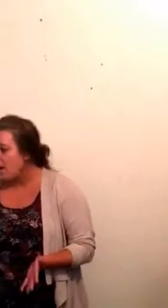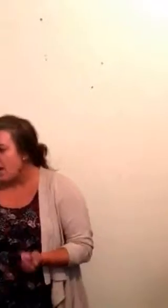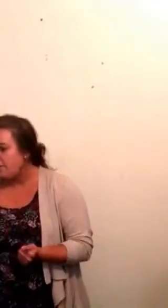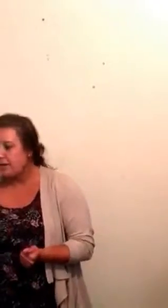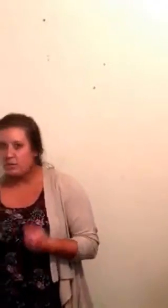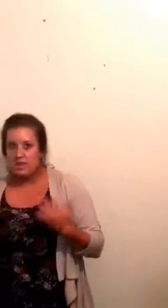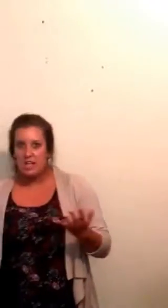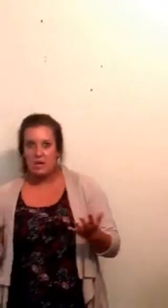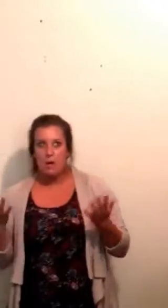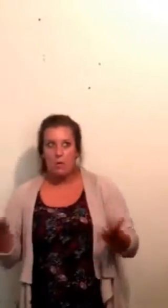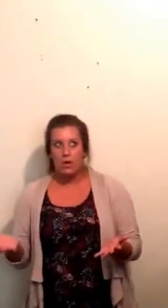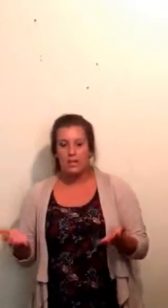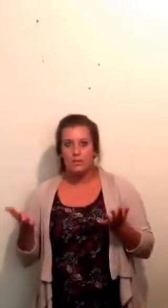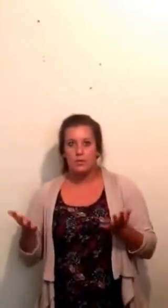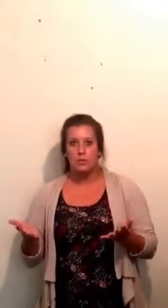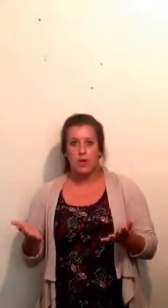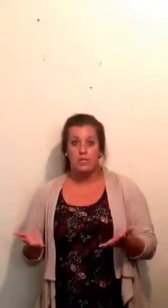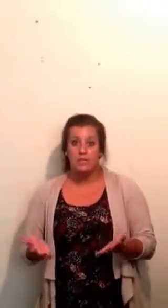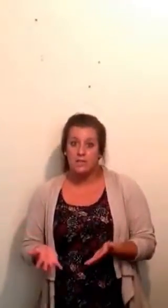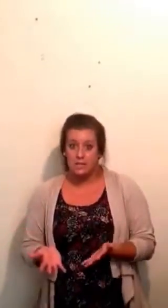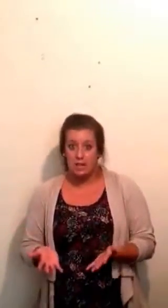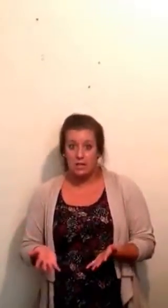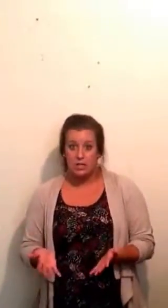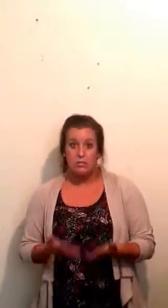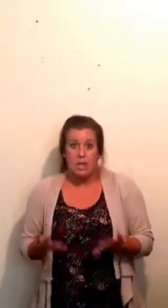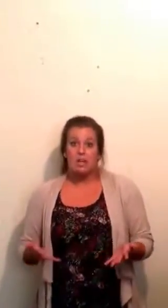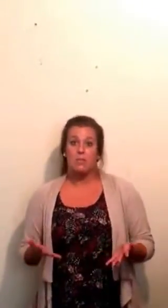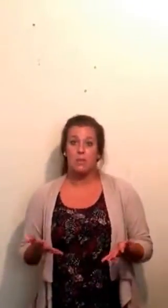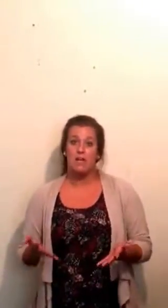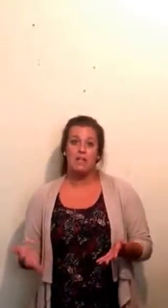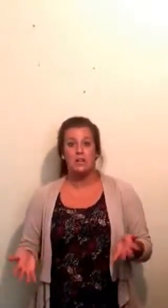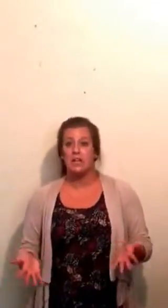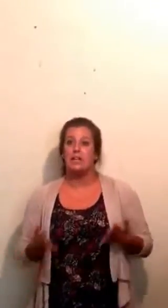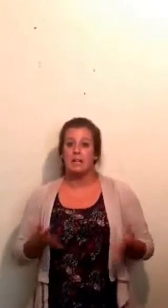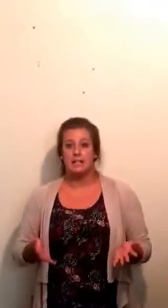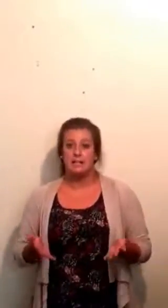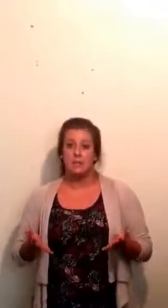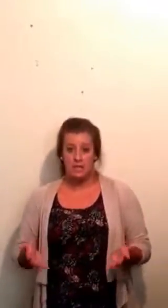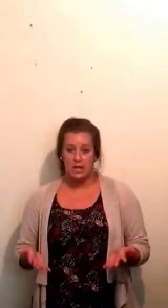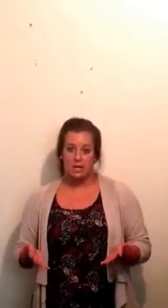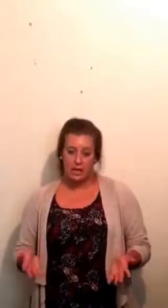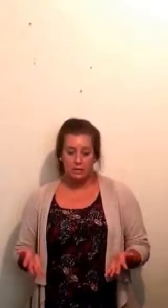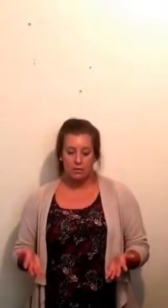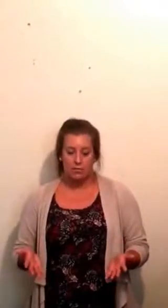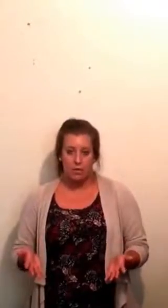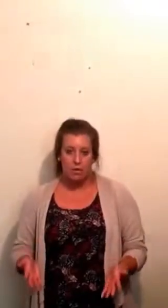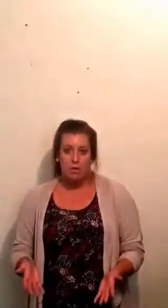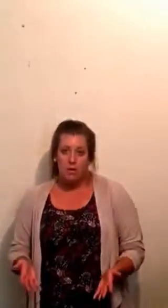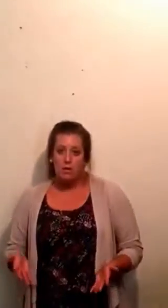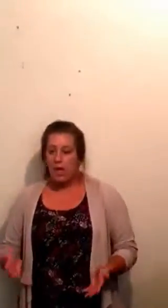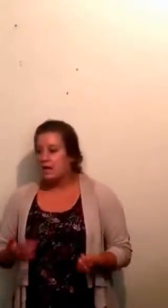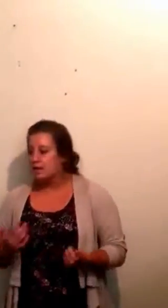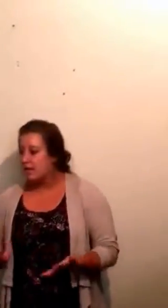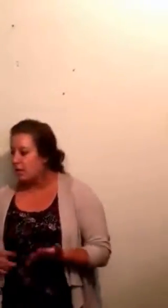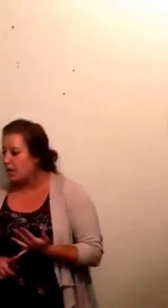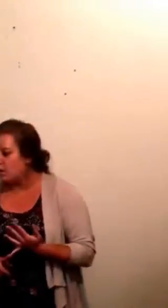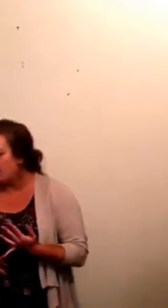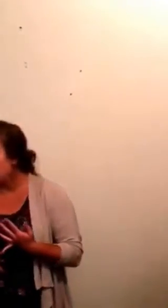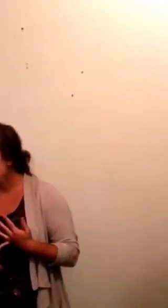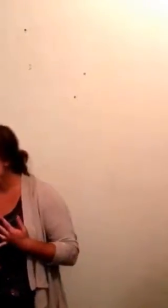I want you to be thinking about what are some true benefits of technology being implemented in your daily lessons within your classroom. Okay, your second one, I want you to be thinking